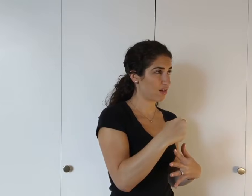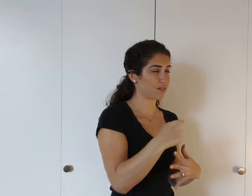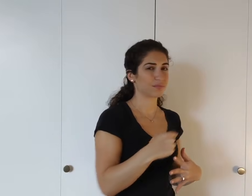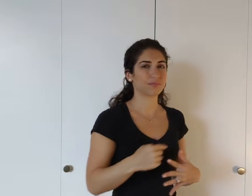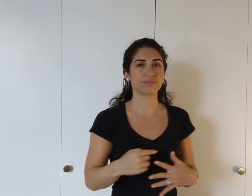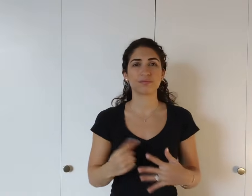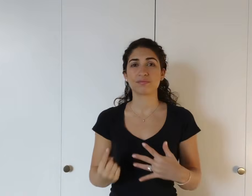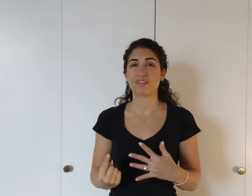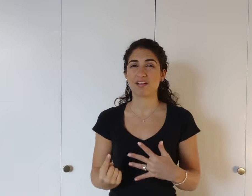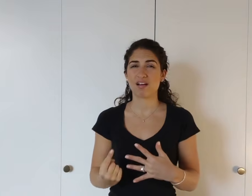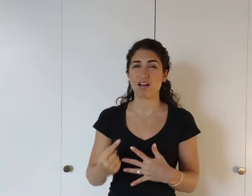years.